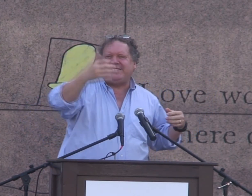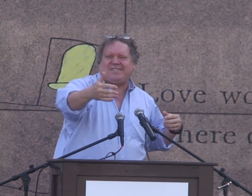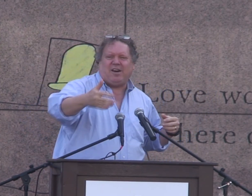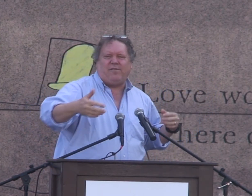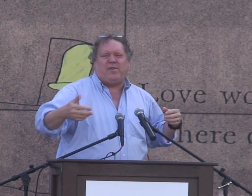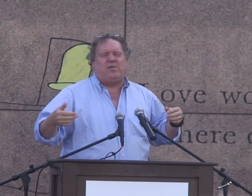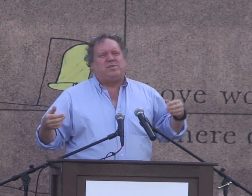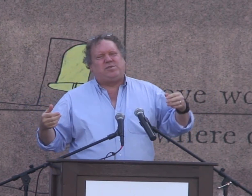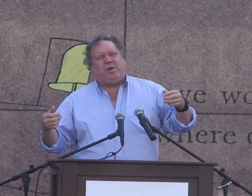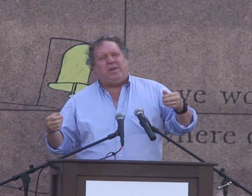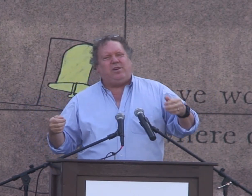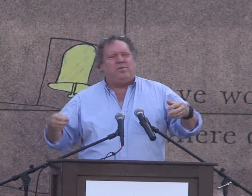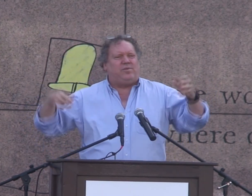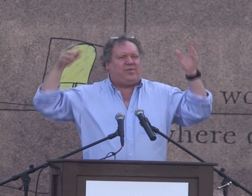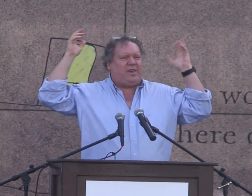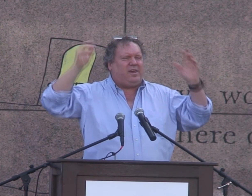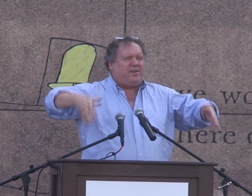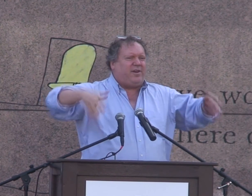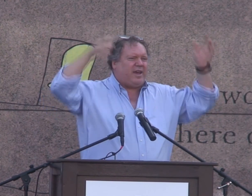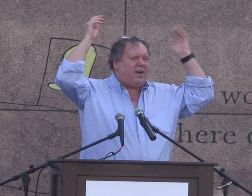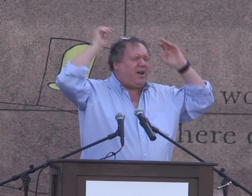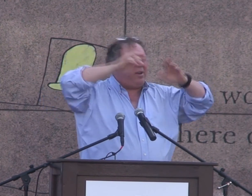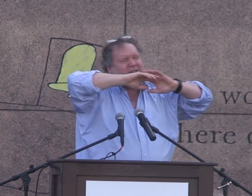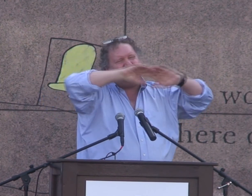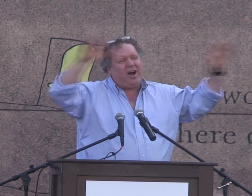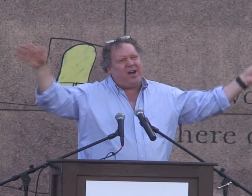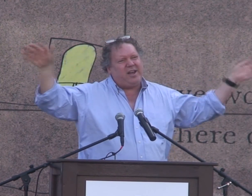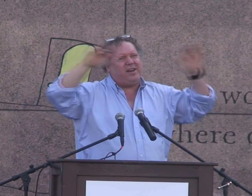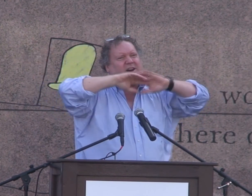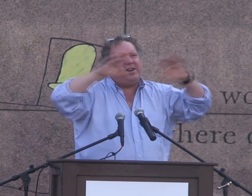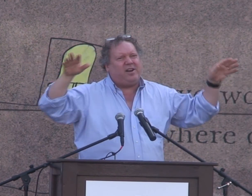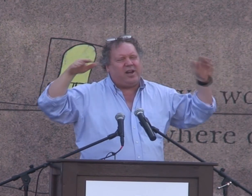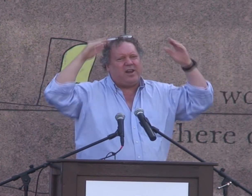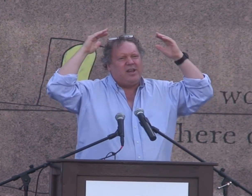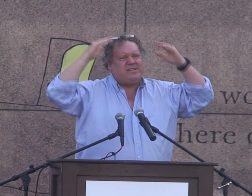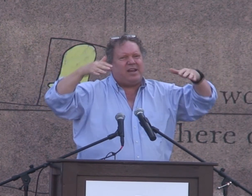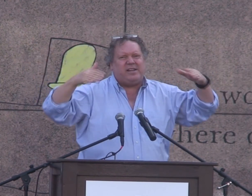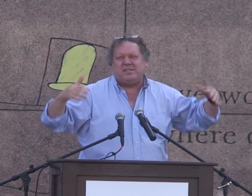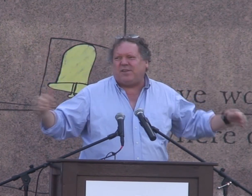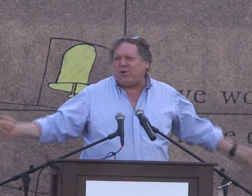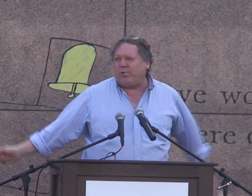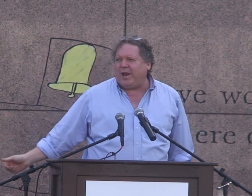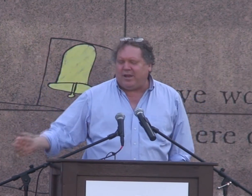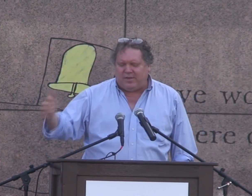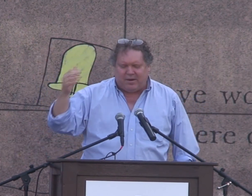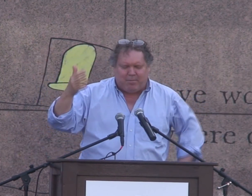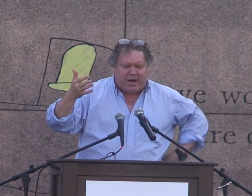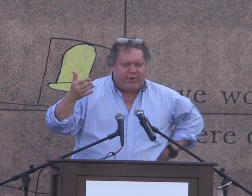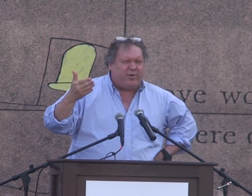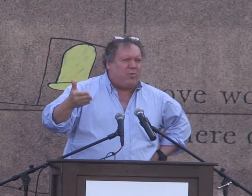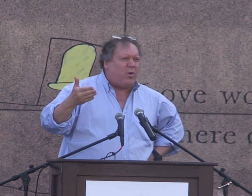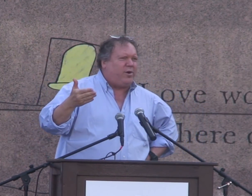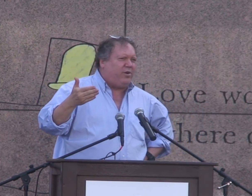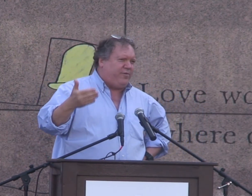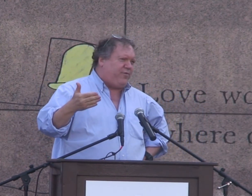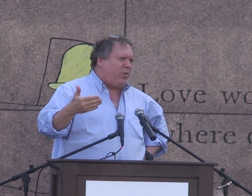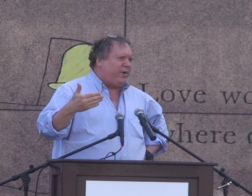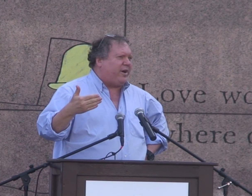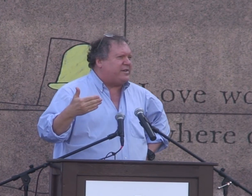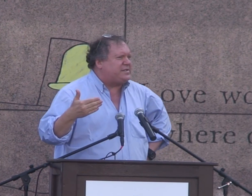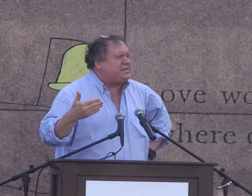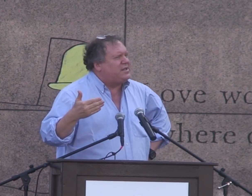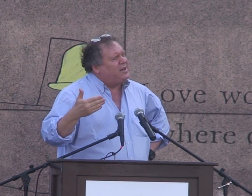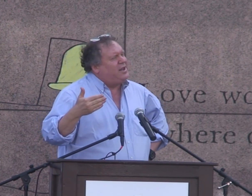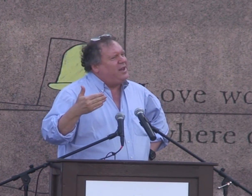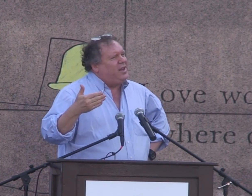drove in, the cell phones we use, the internet, on and on and on. Scientists have created the modern world